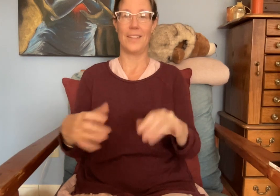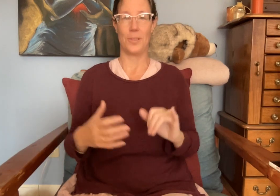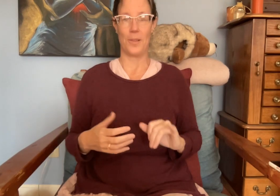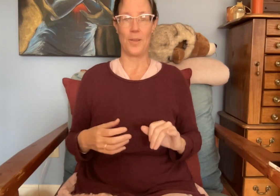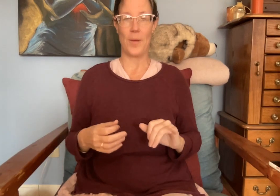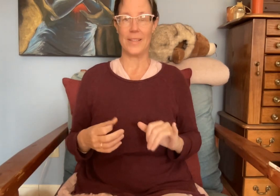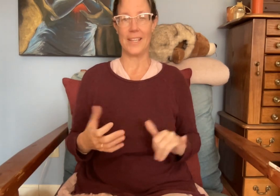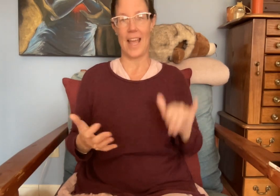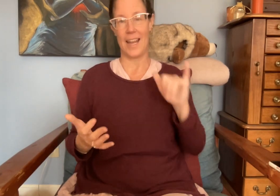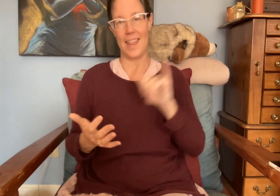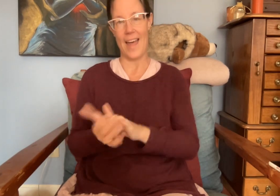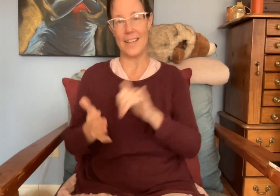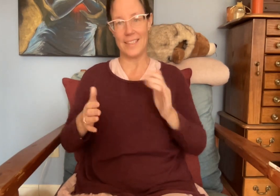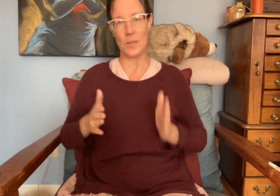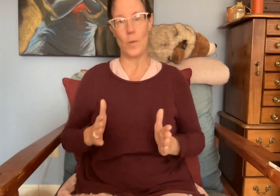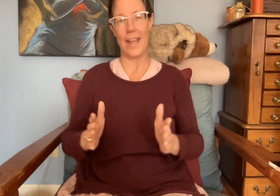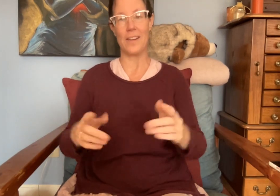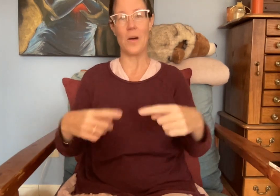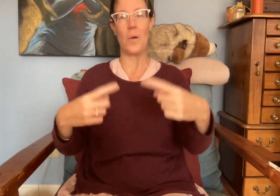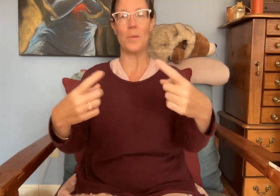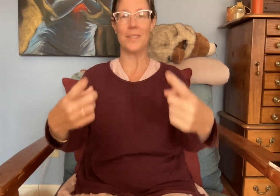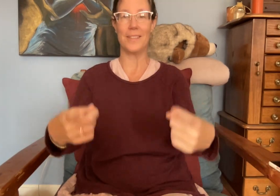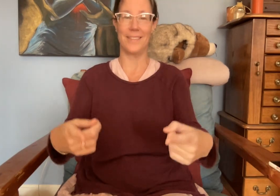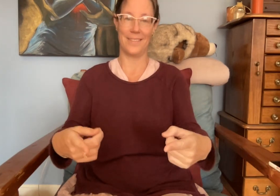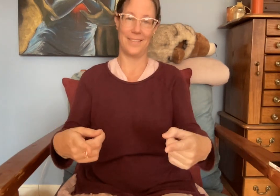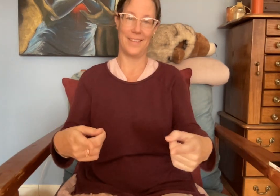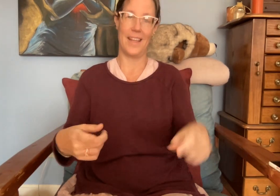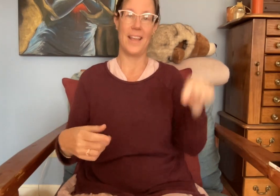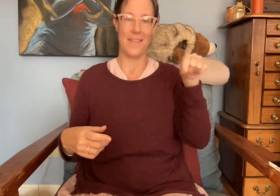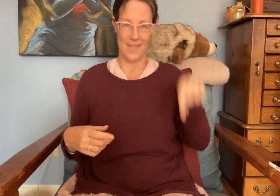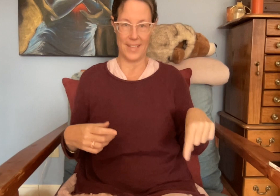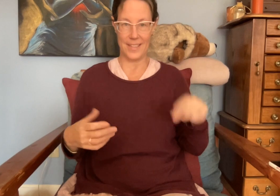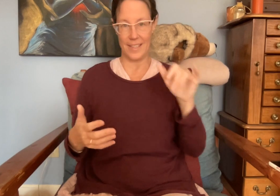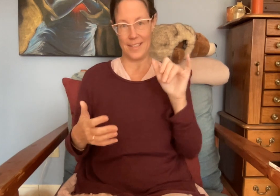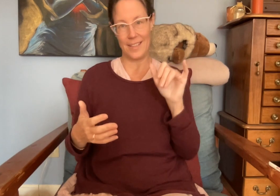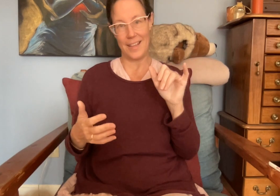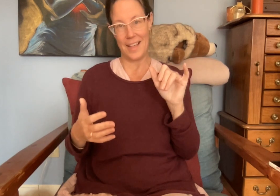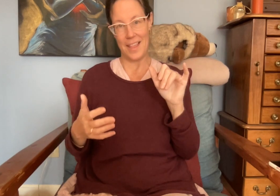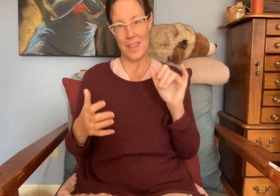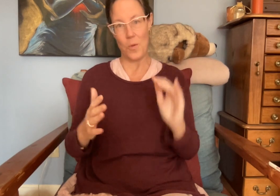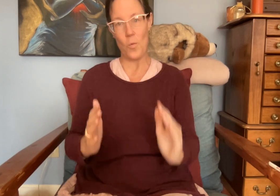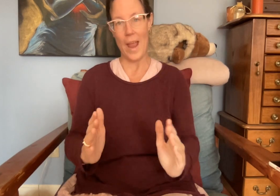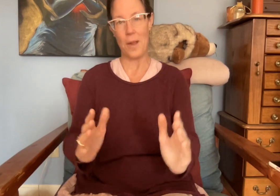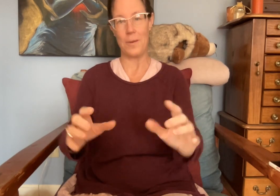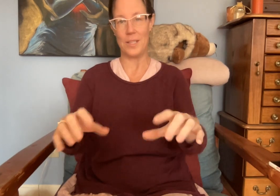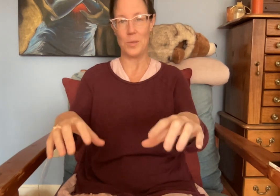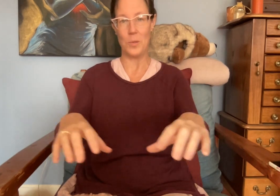Do those parts again. That's the way it goes. This is the way we do.